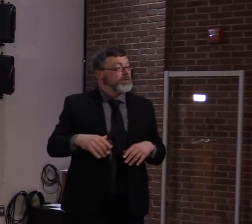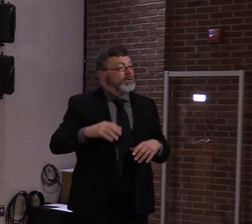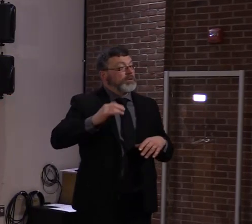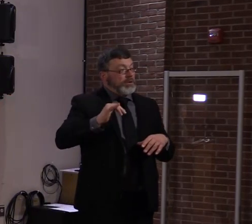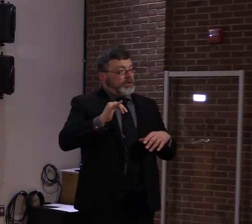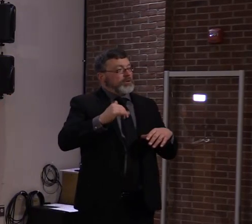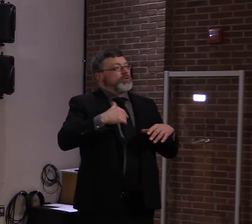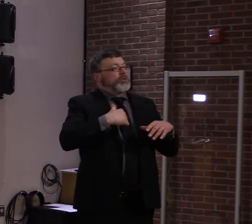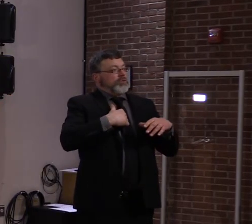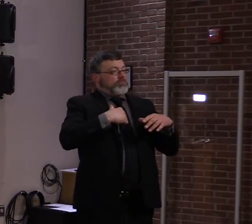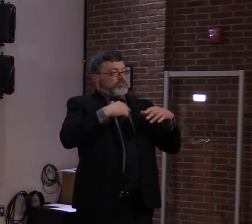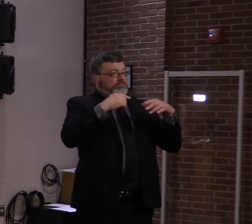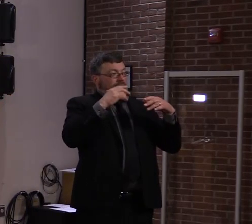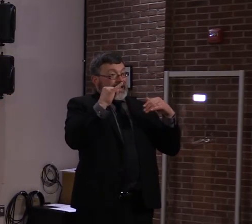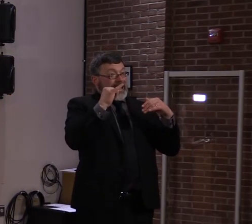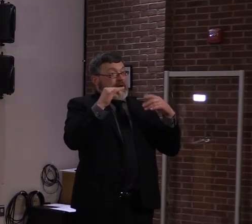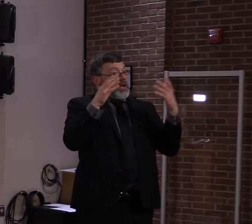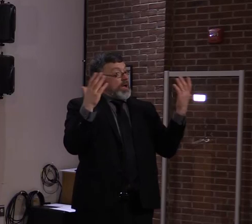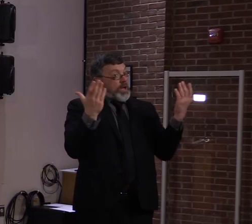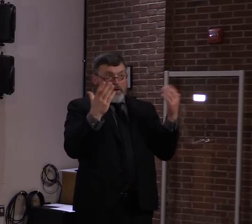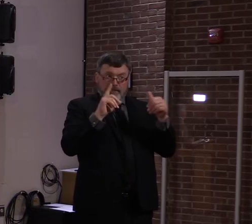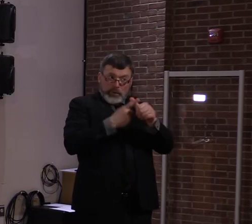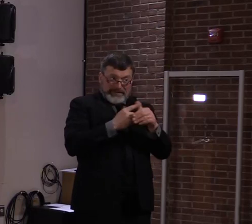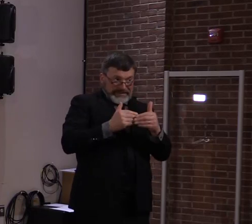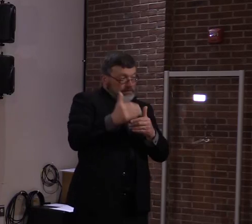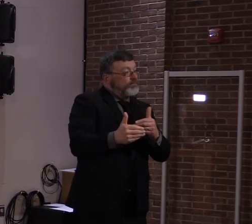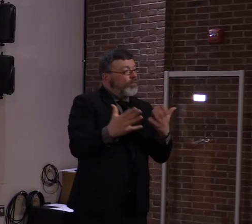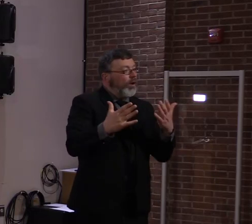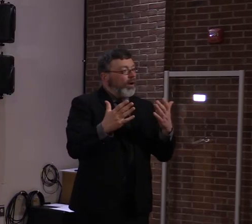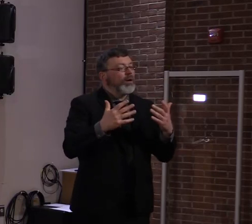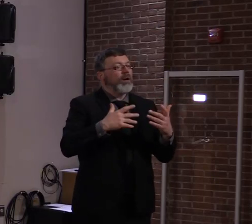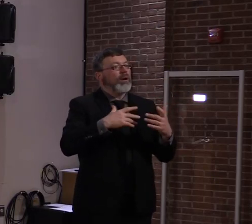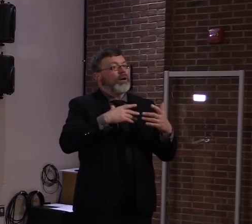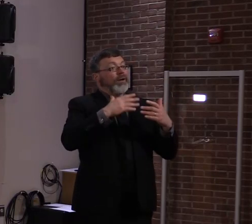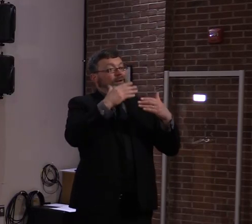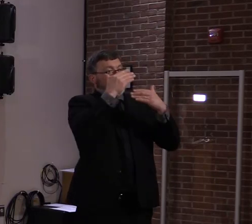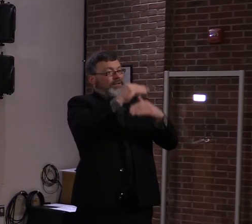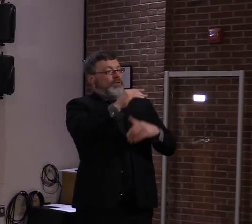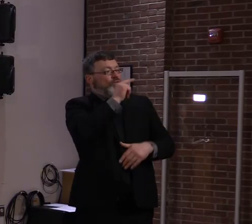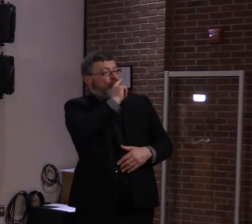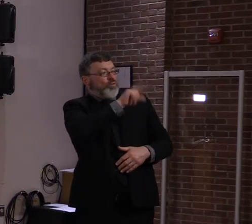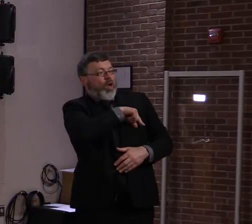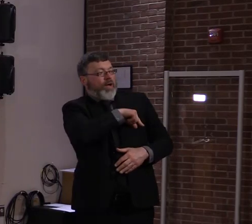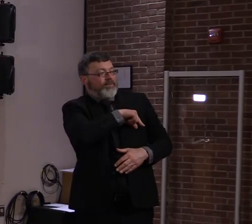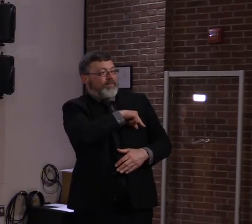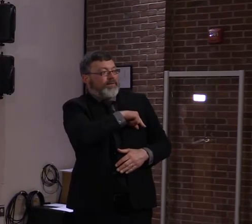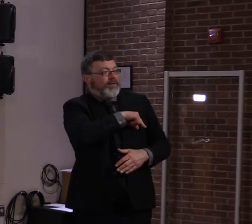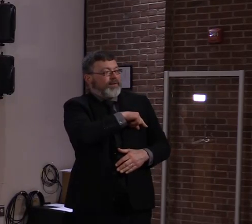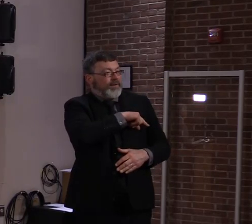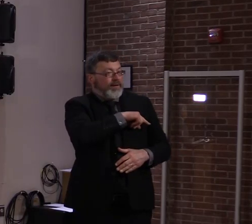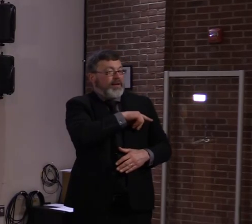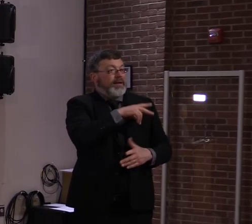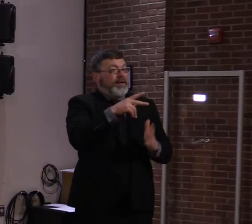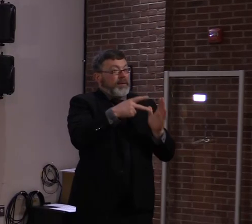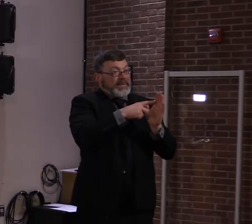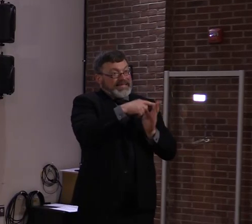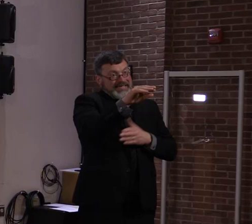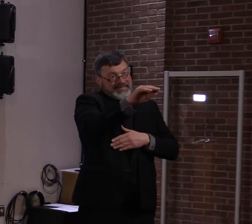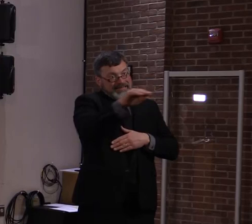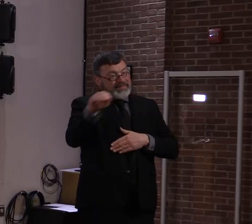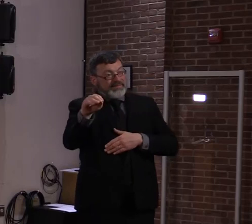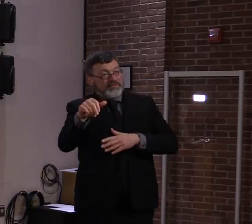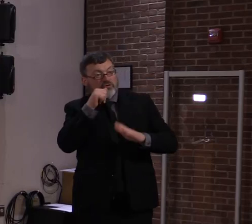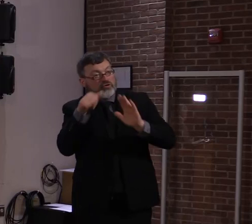shelter capacity that we have out there. We also will be looking at other rental assistance